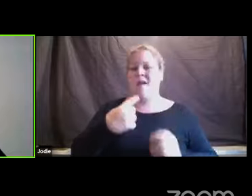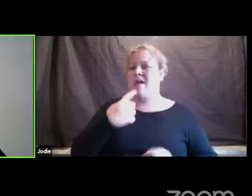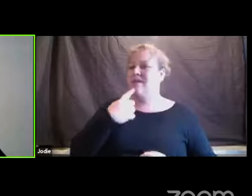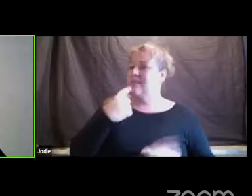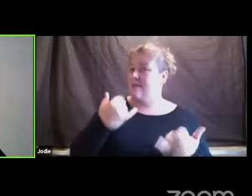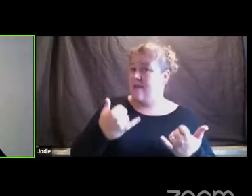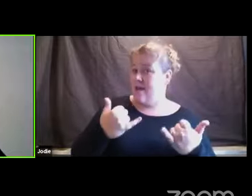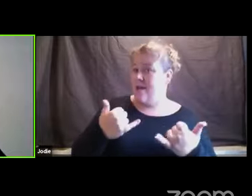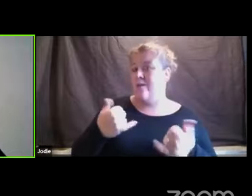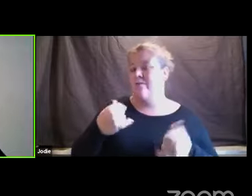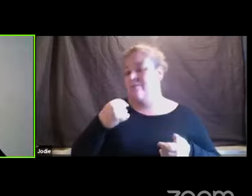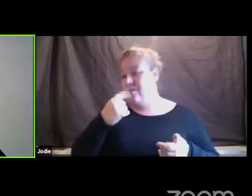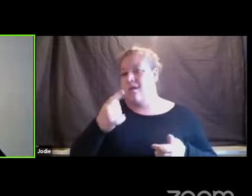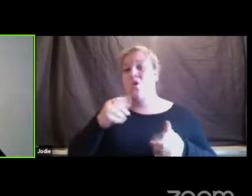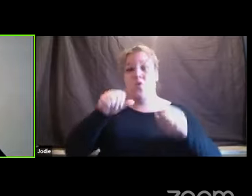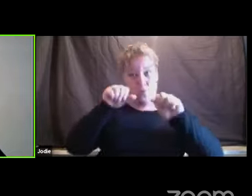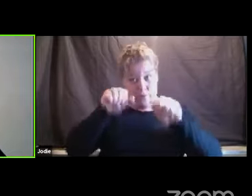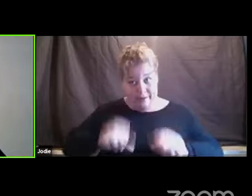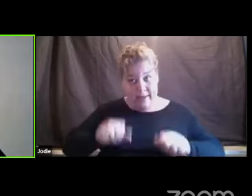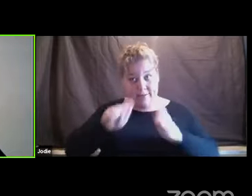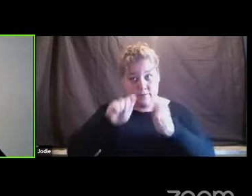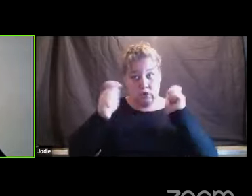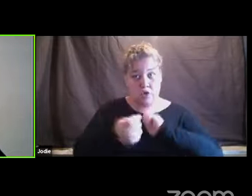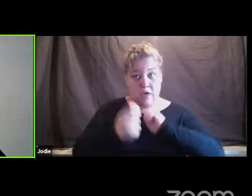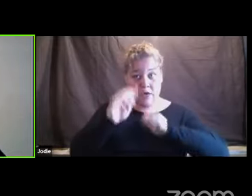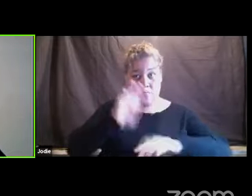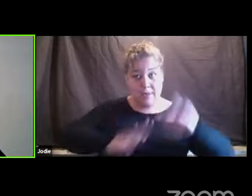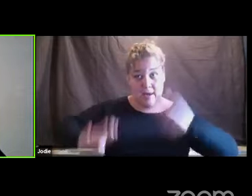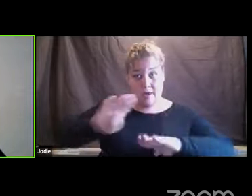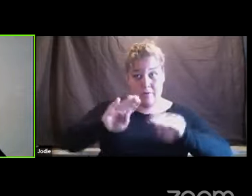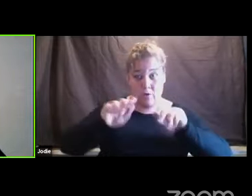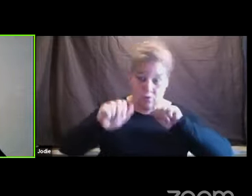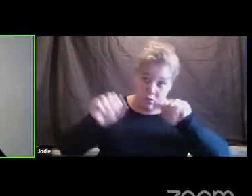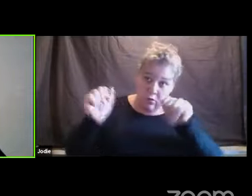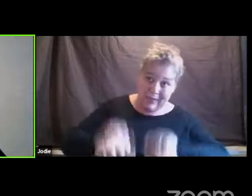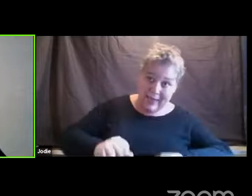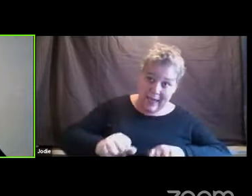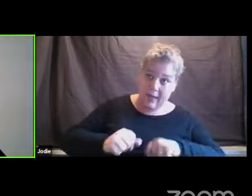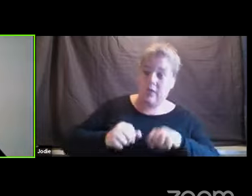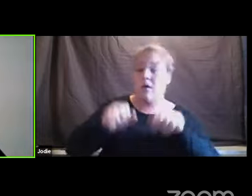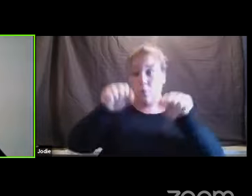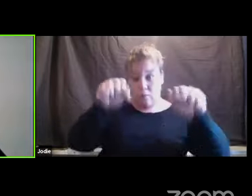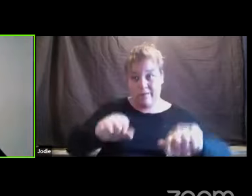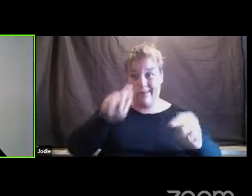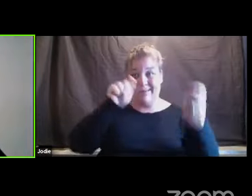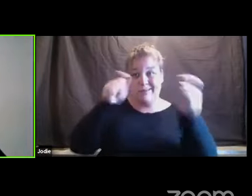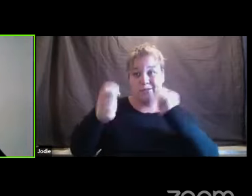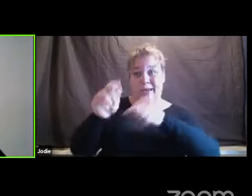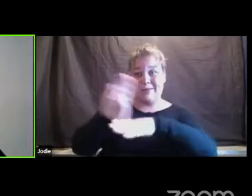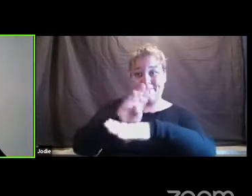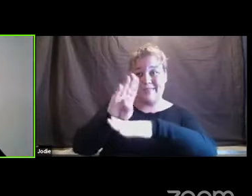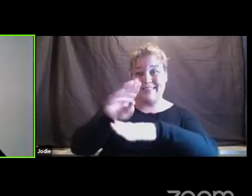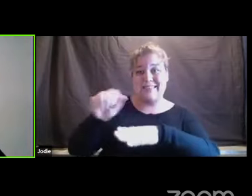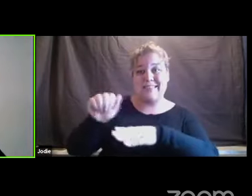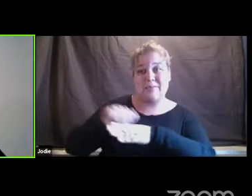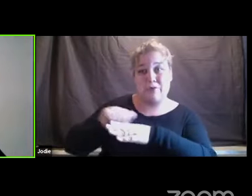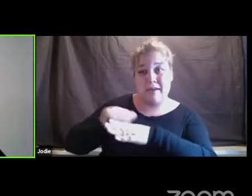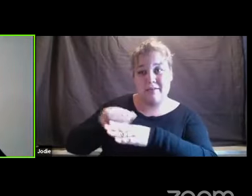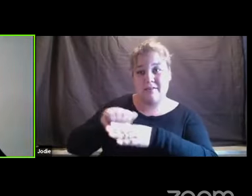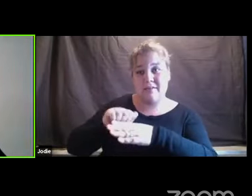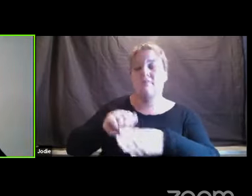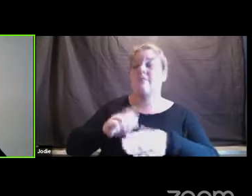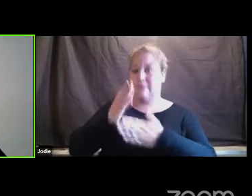the ability to change our behavior, and we can change business practices. We've seen businesses that